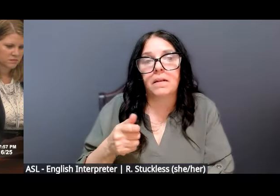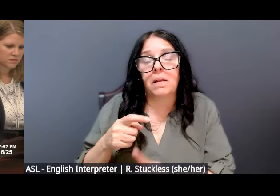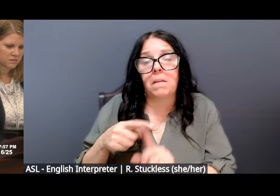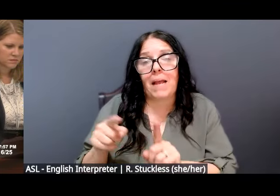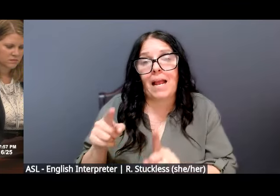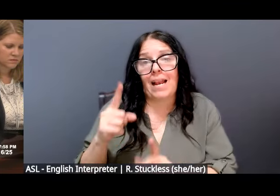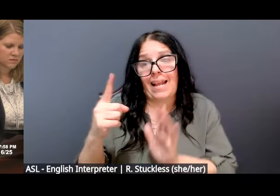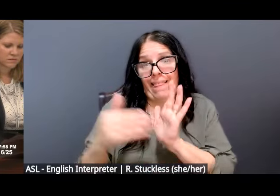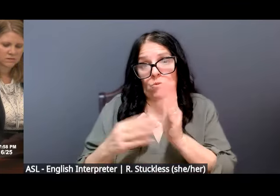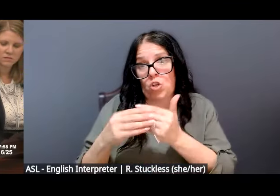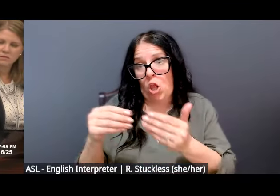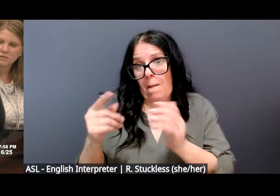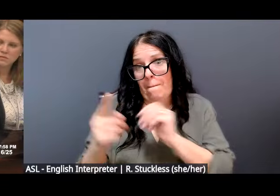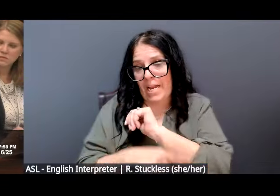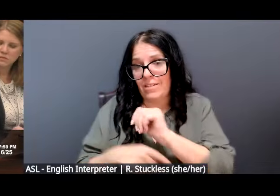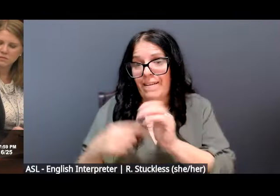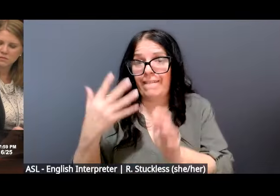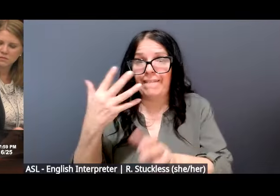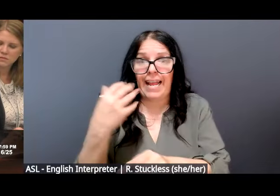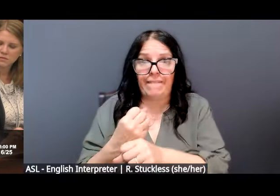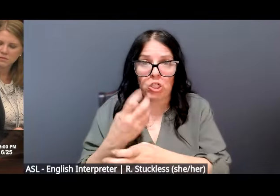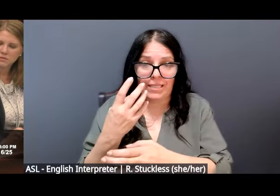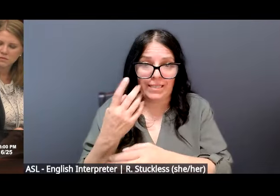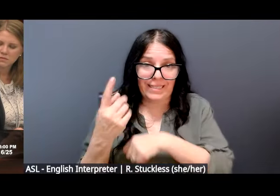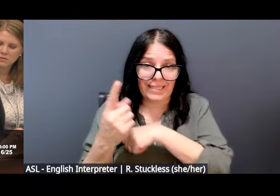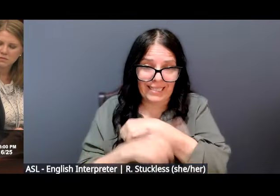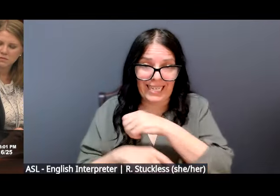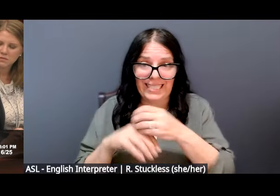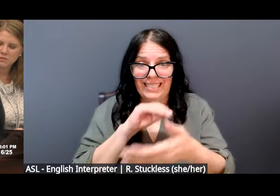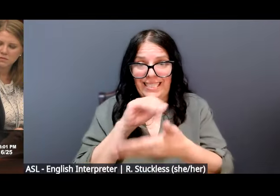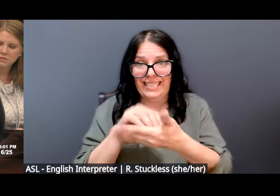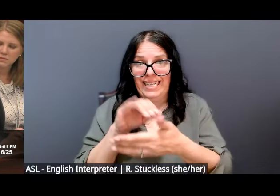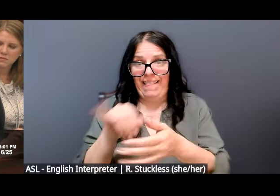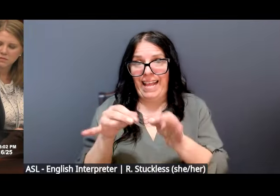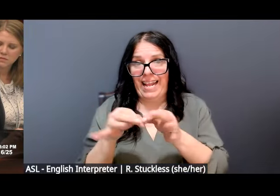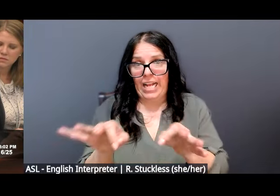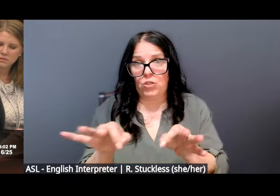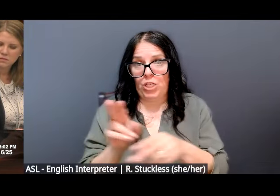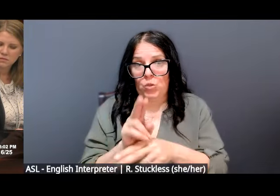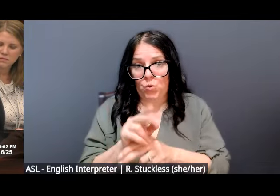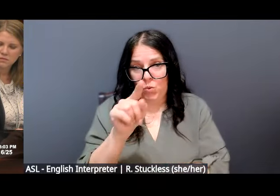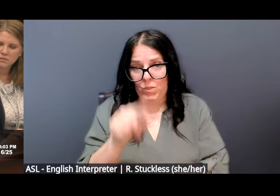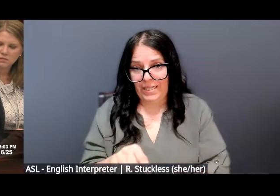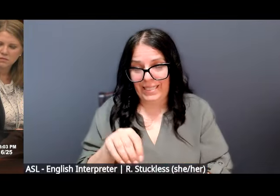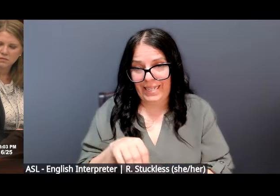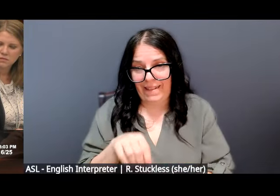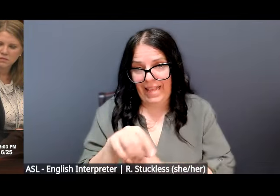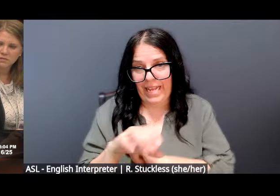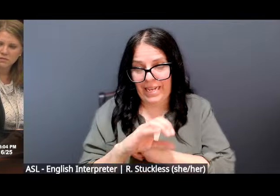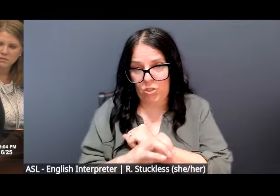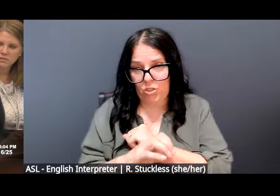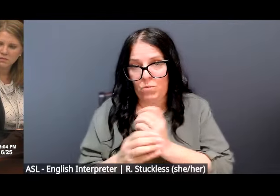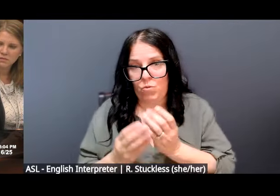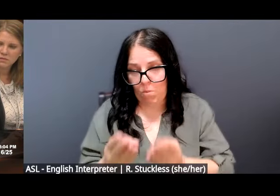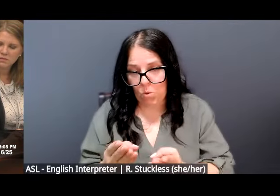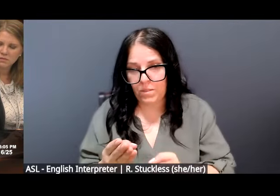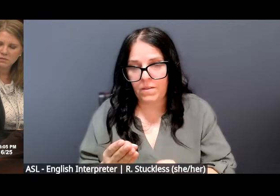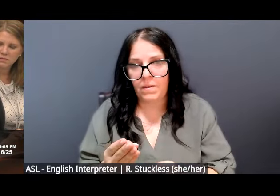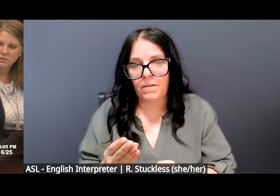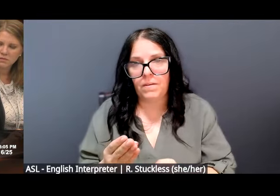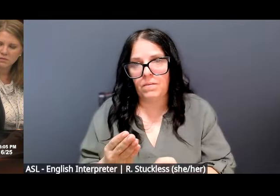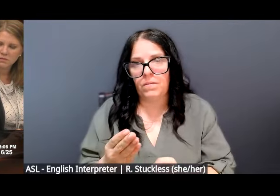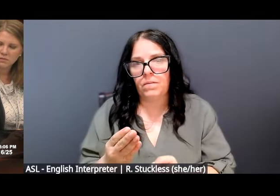and a 5-year sentence in the words that they have used in this specific constitutional proposal are